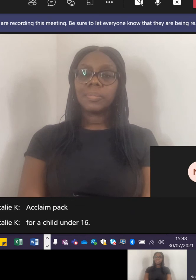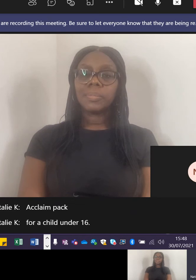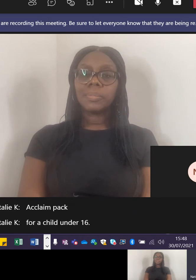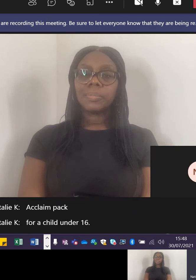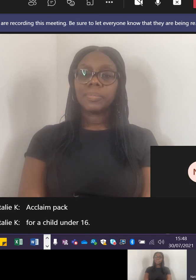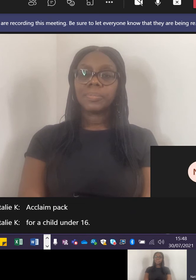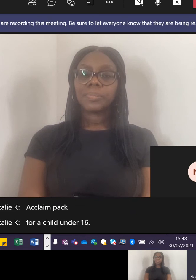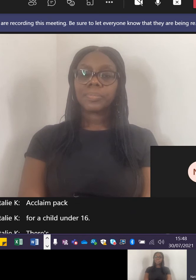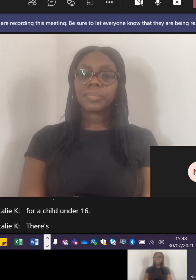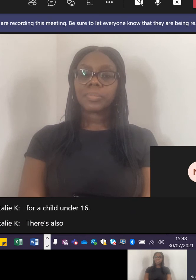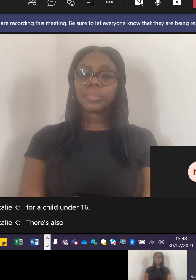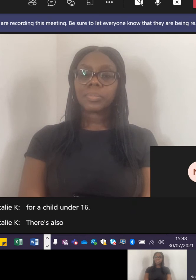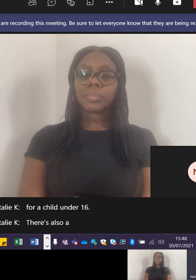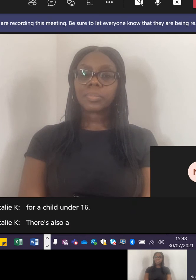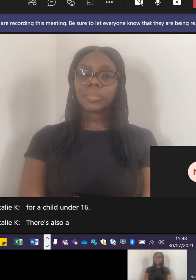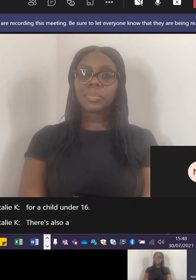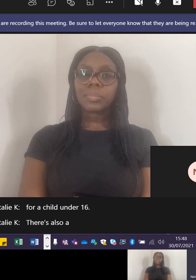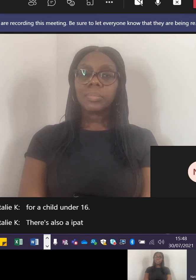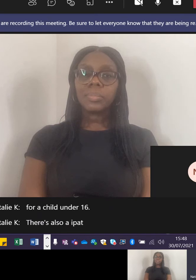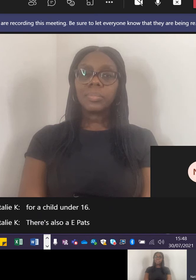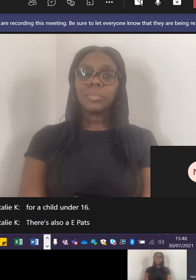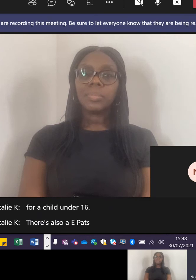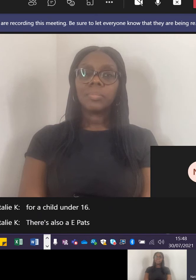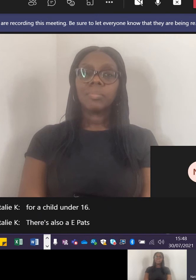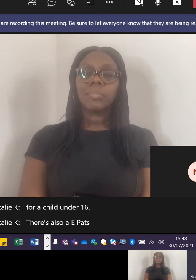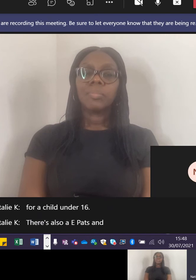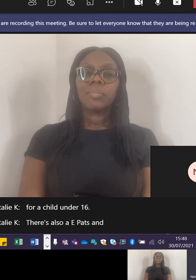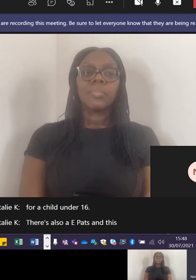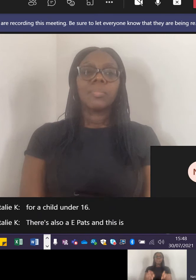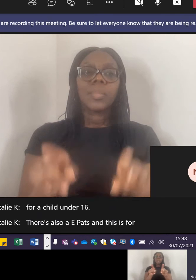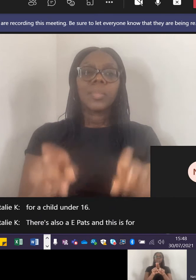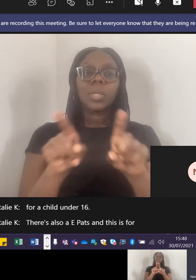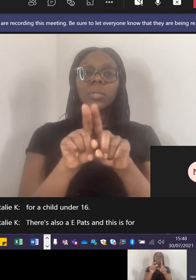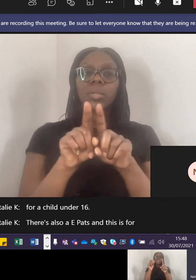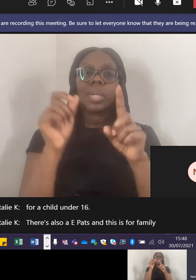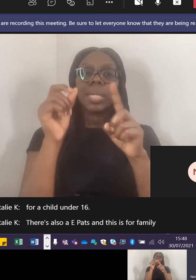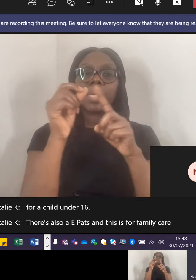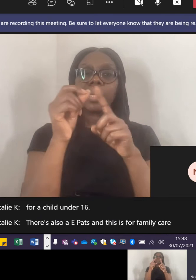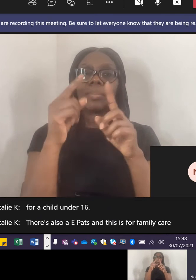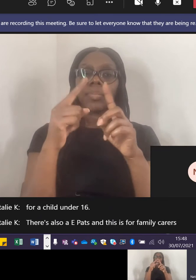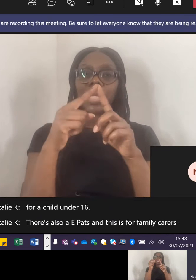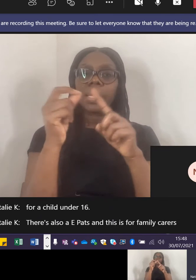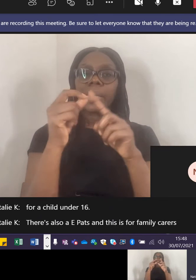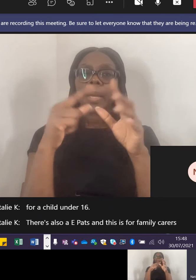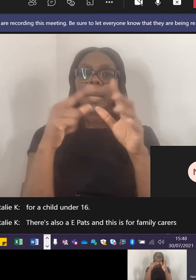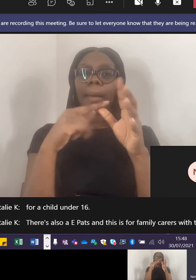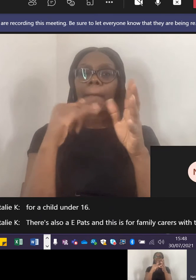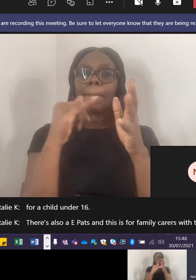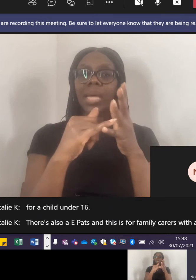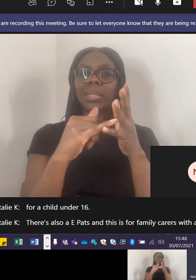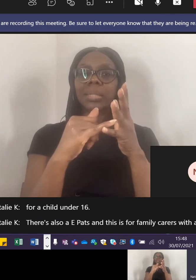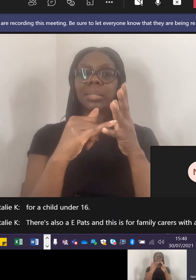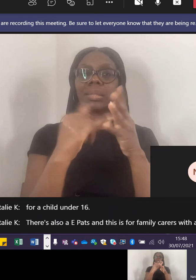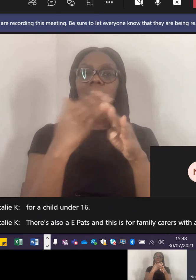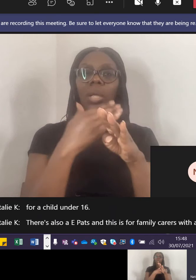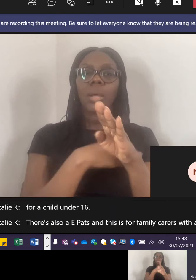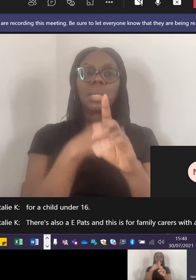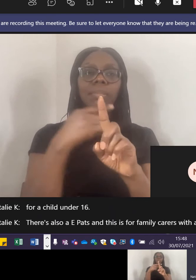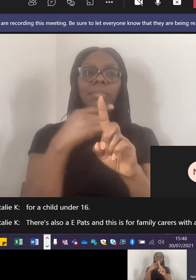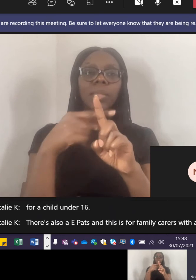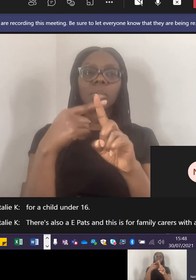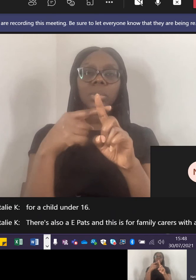There's also Epats, and this is for family carers with a child aged